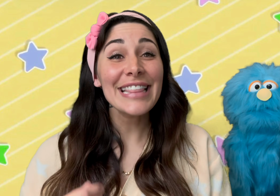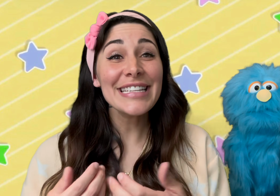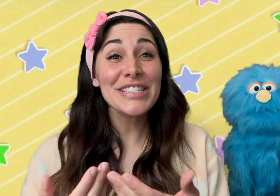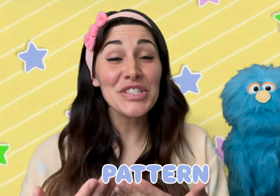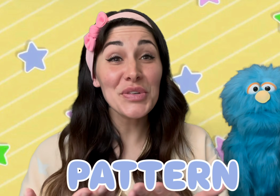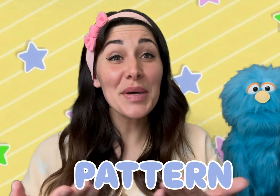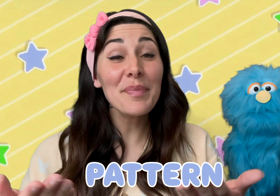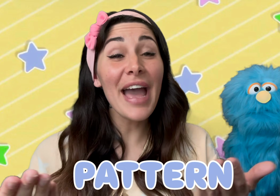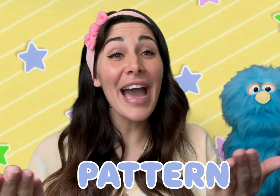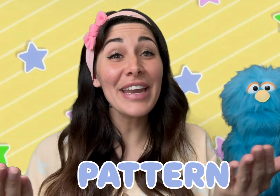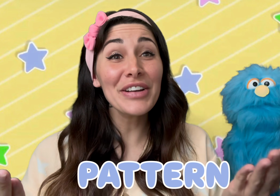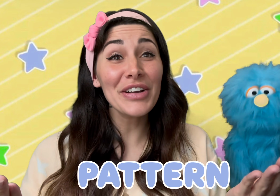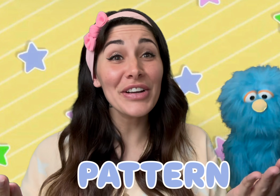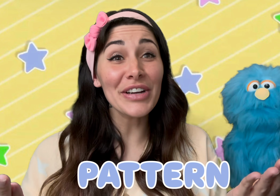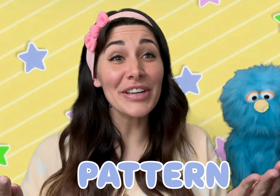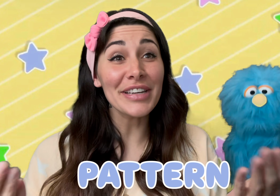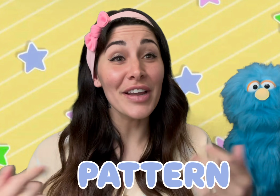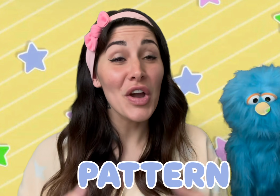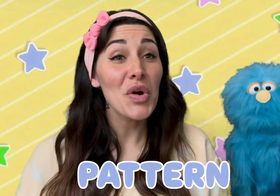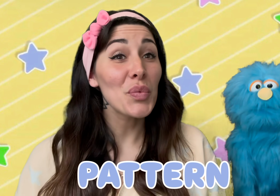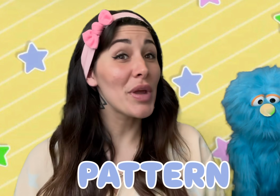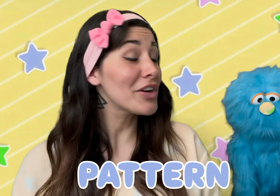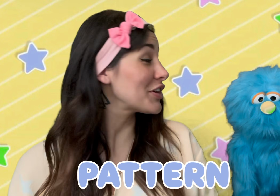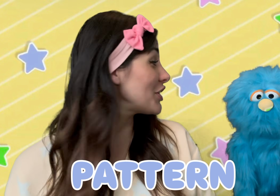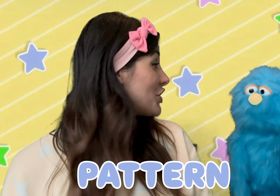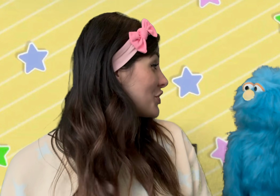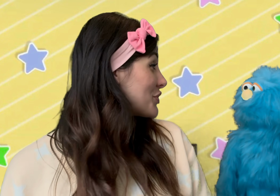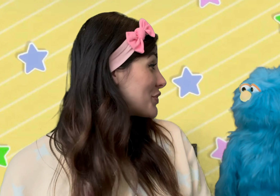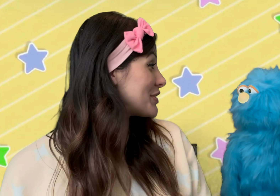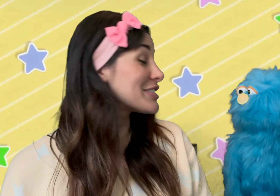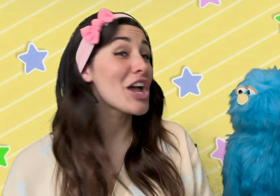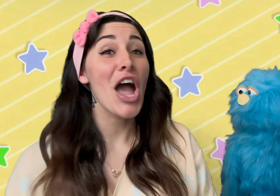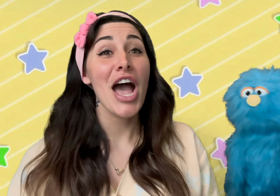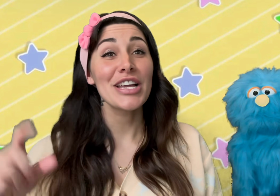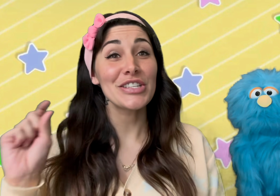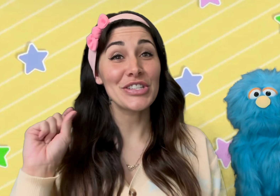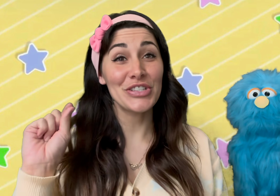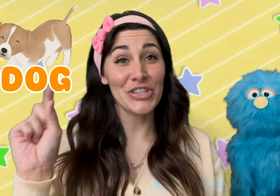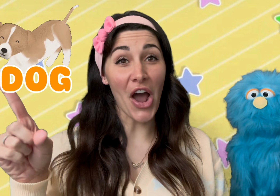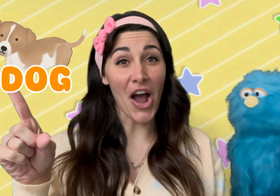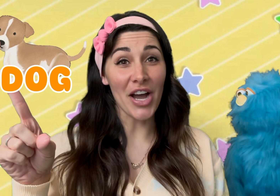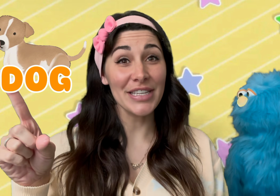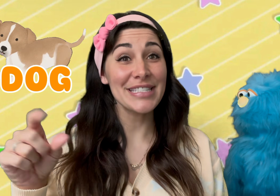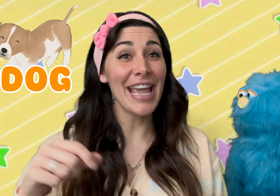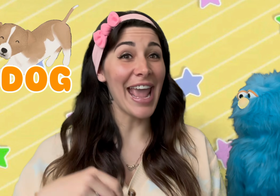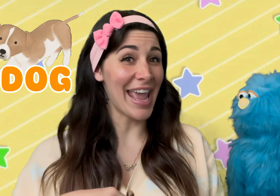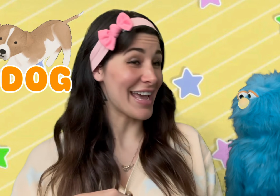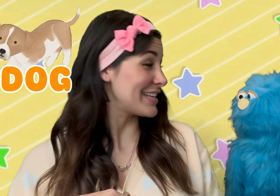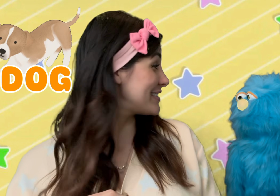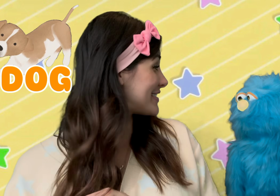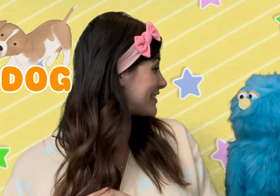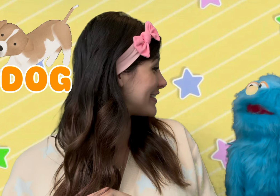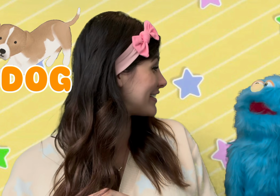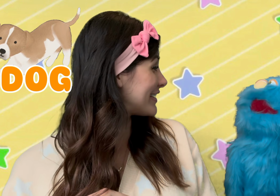Let's do a pattern. We are going to use dogs and